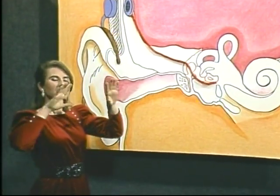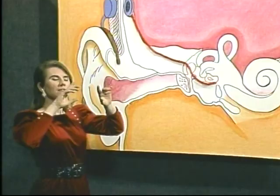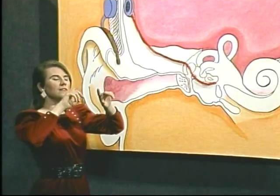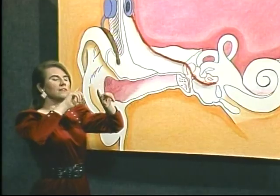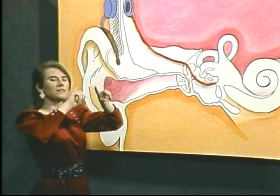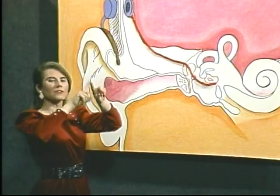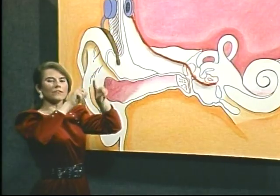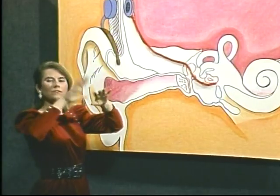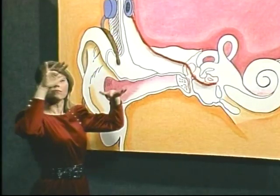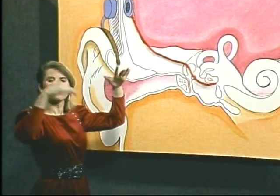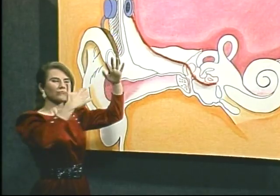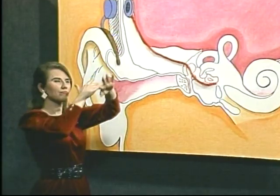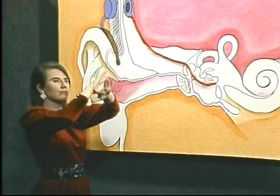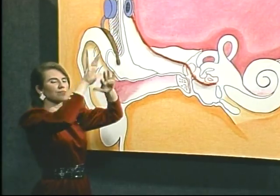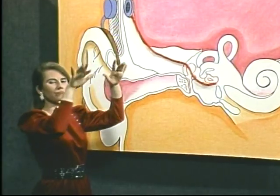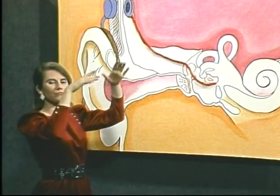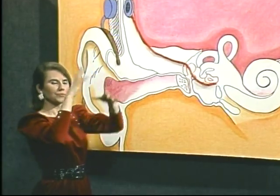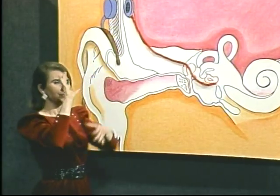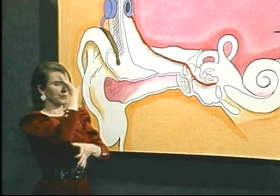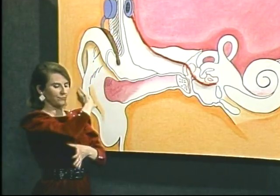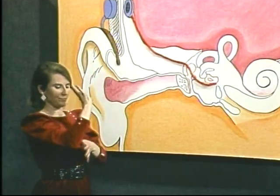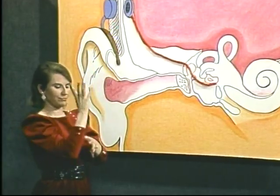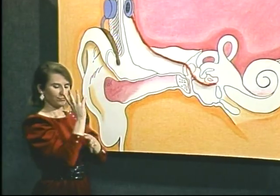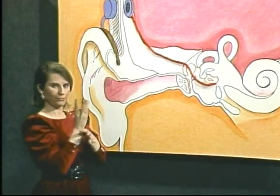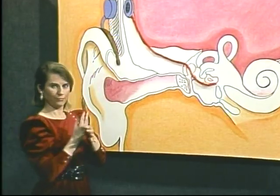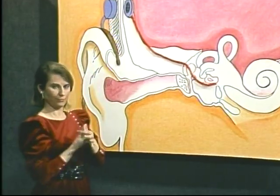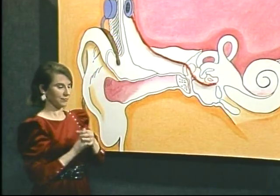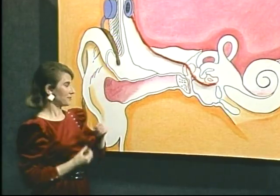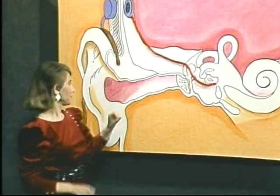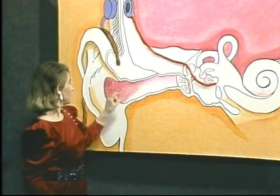This brings in all the different sounds, the different frequencies.